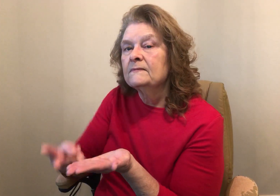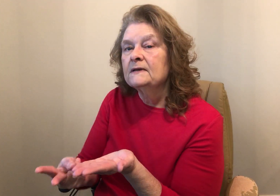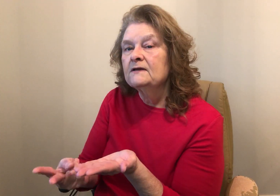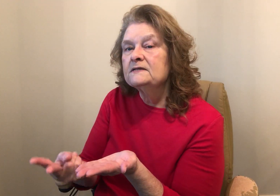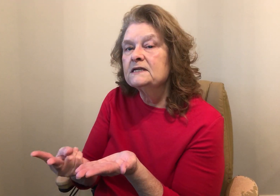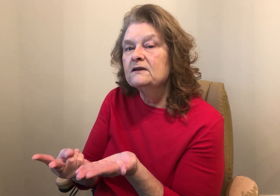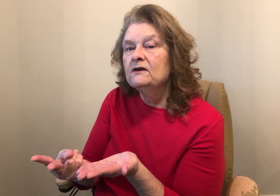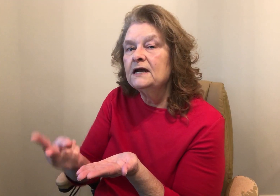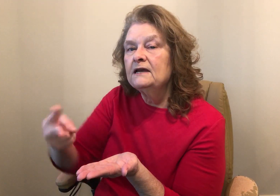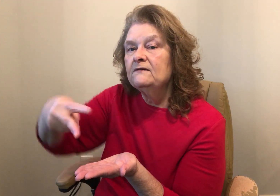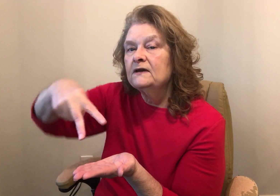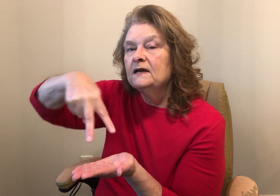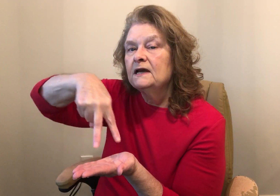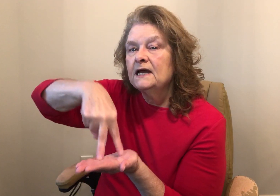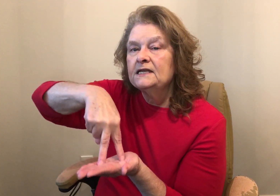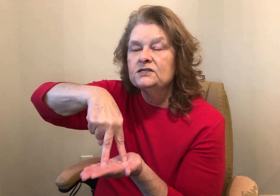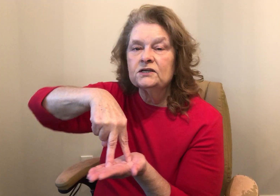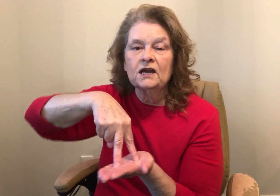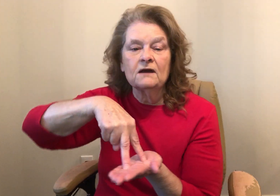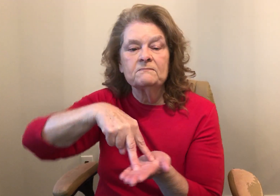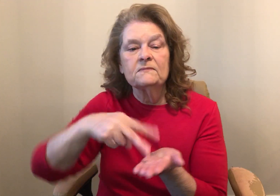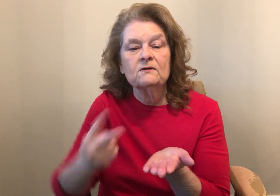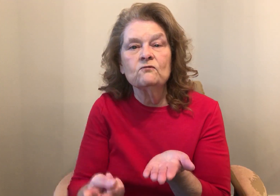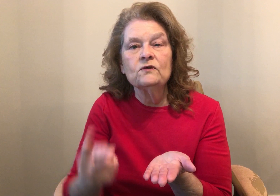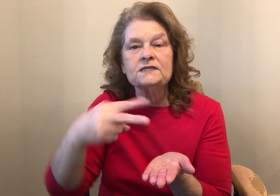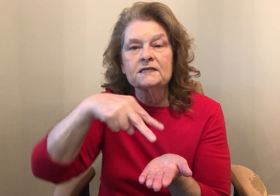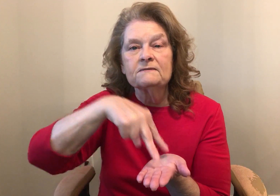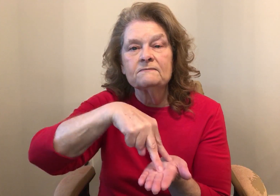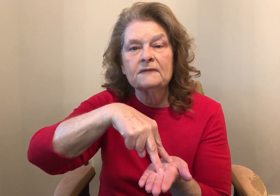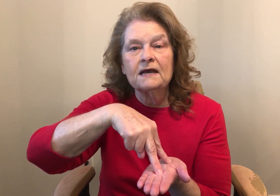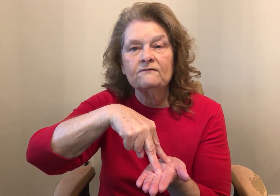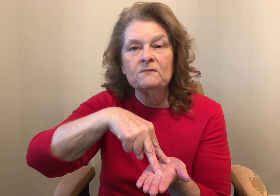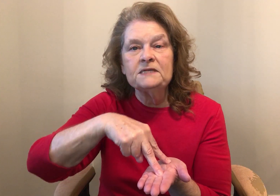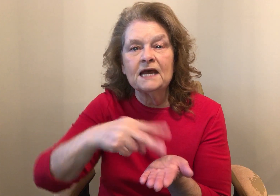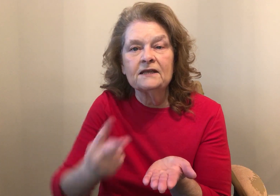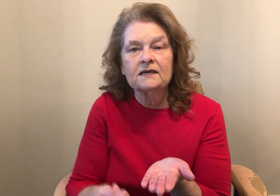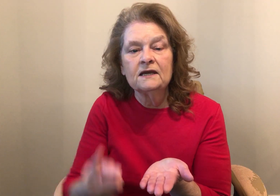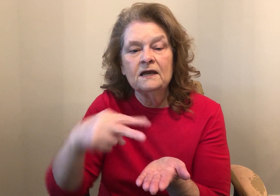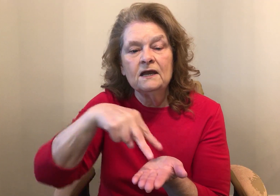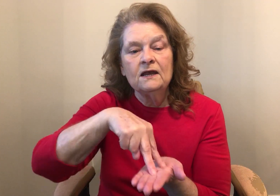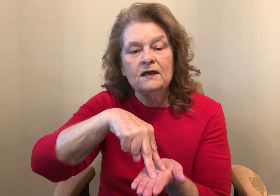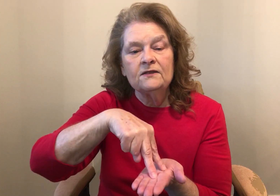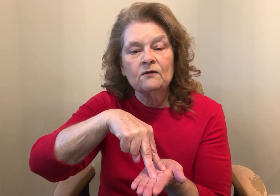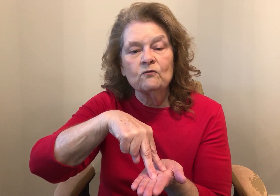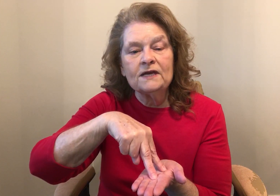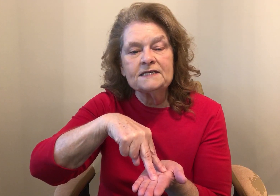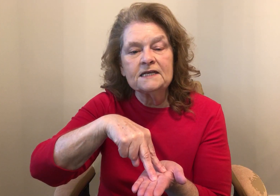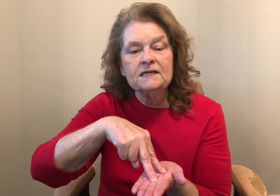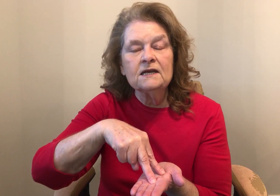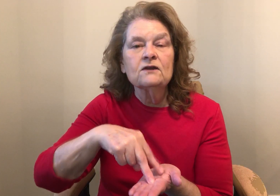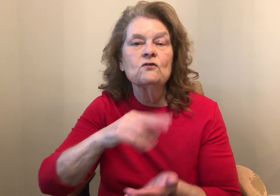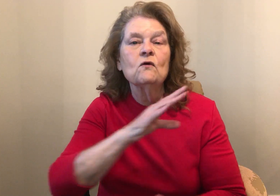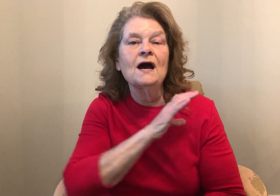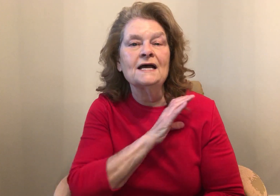He was in the grave and he stood up. Risen from death. The risen